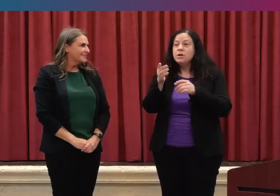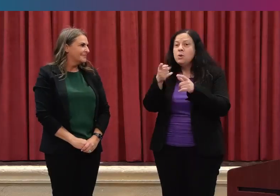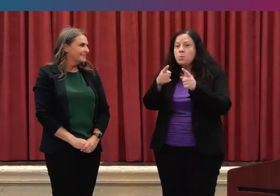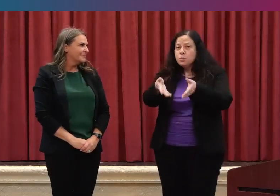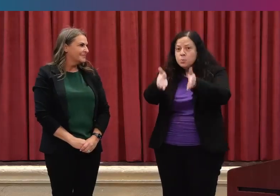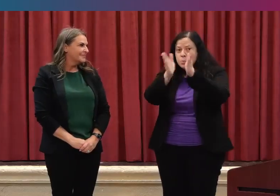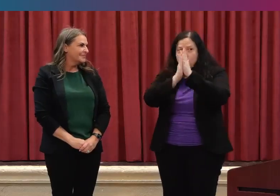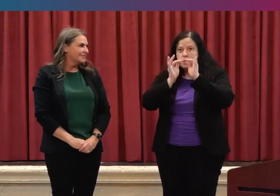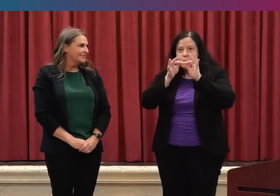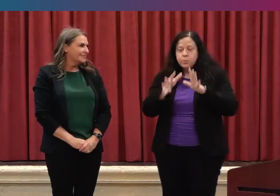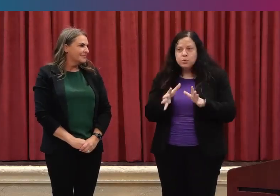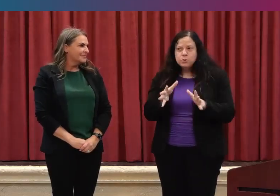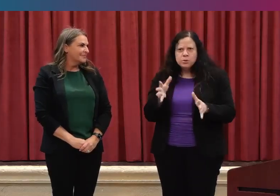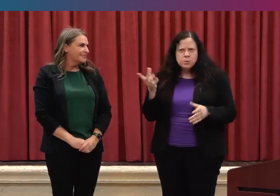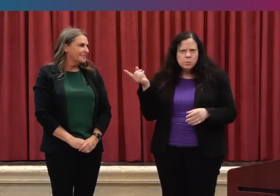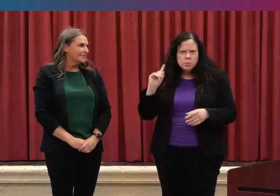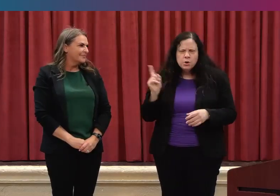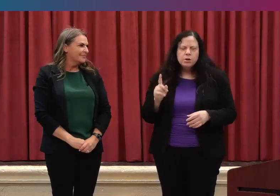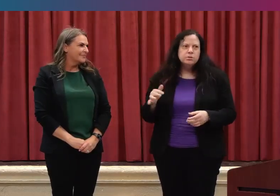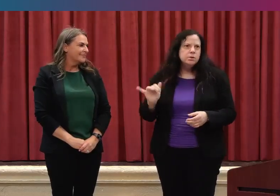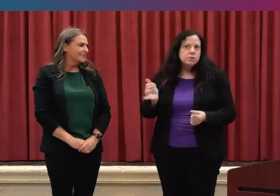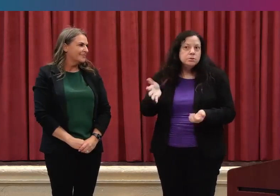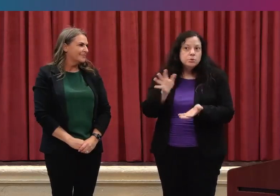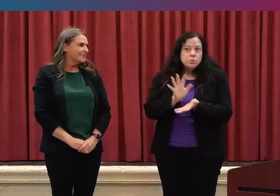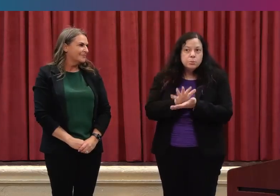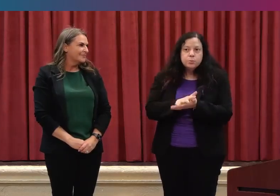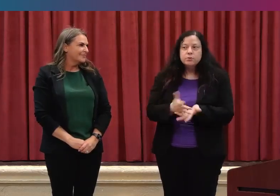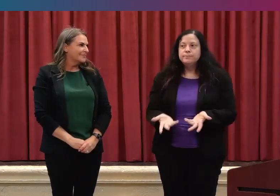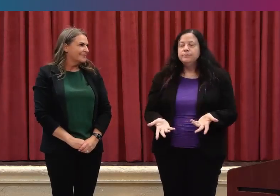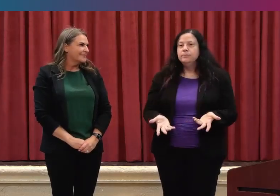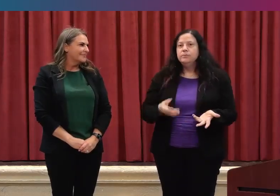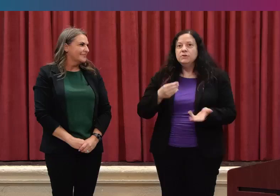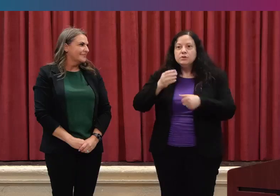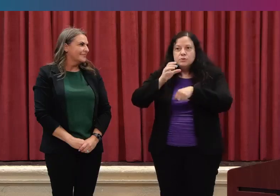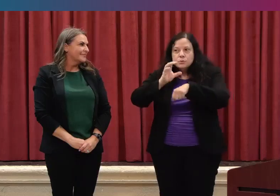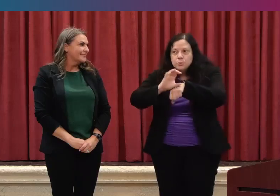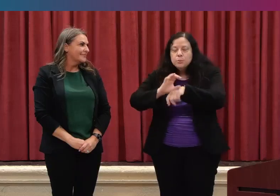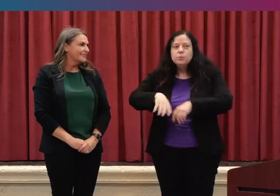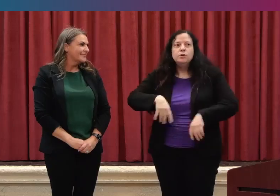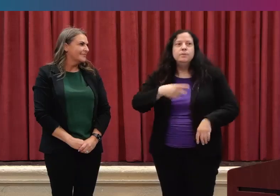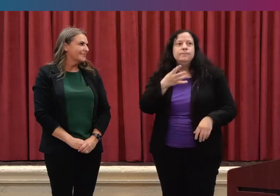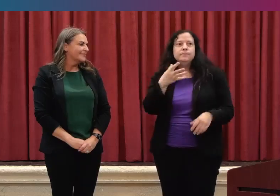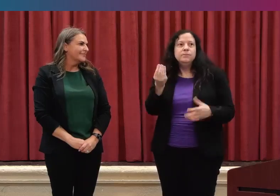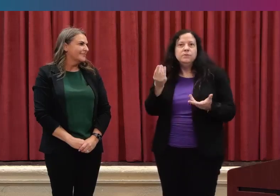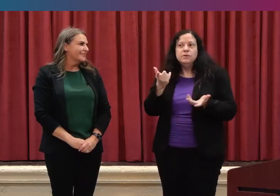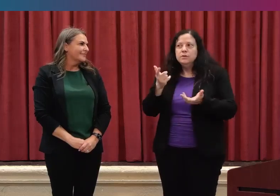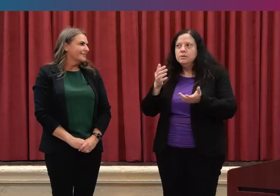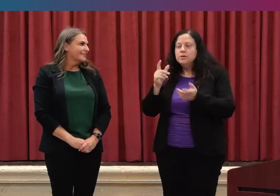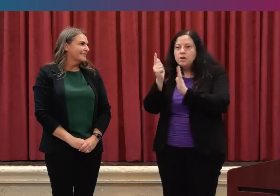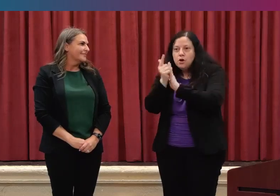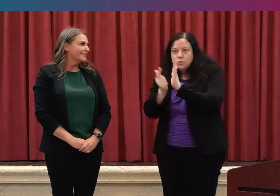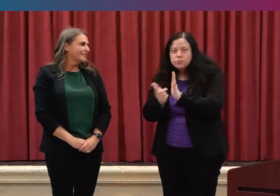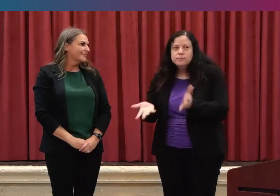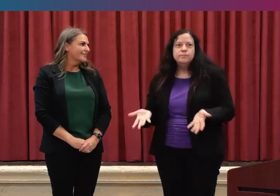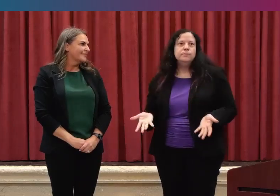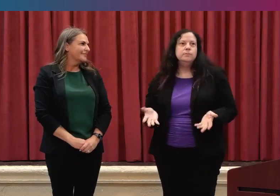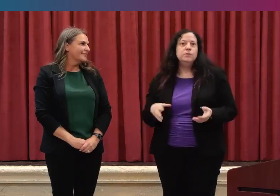So, when you're requesting an interpreter, like maybe where, your school, and a